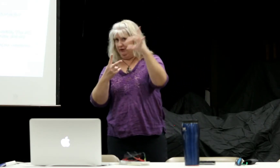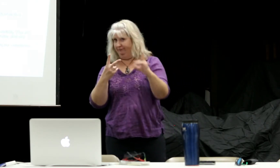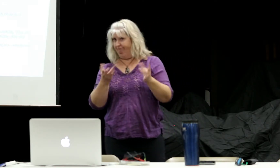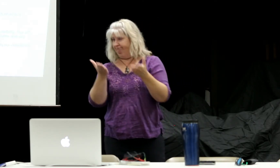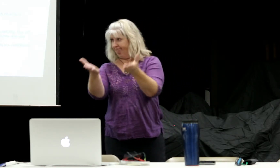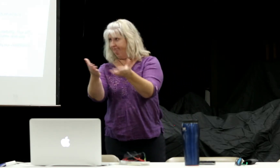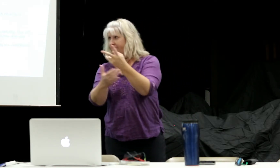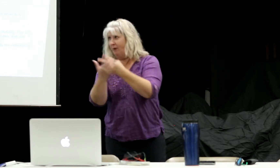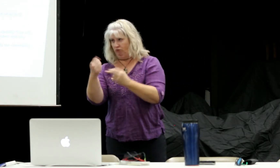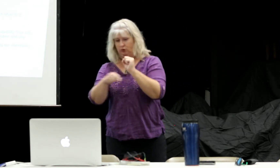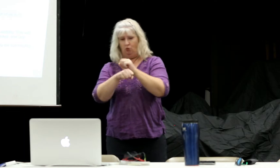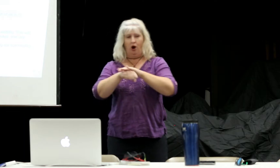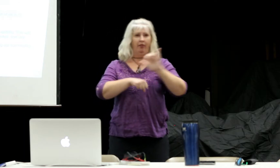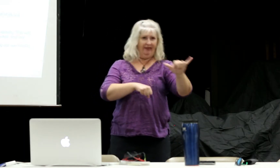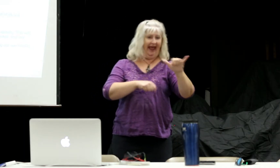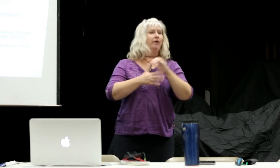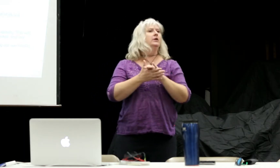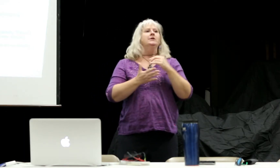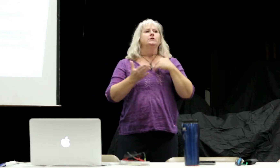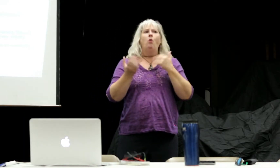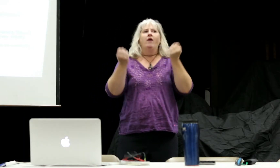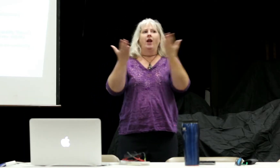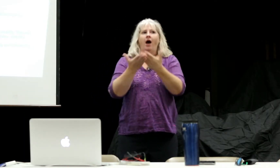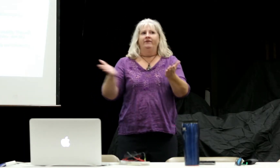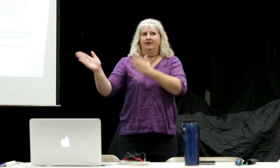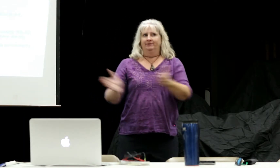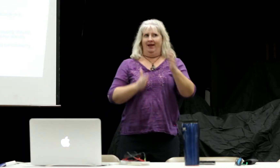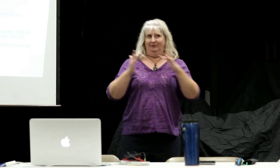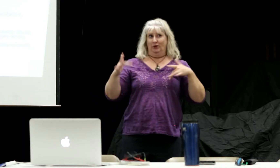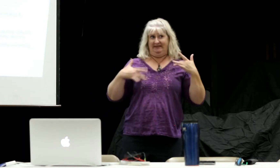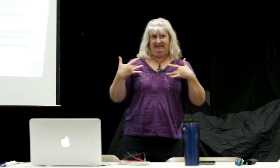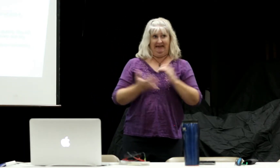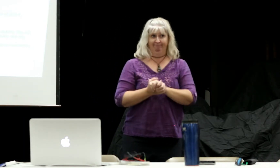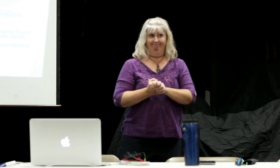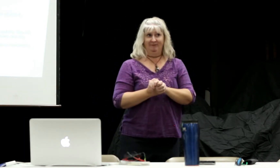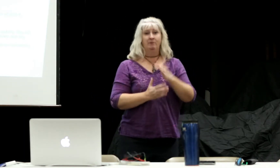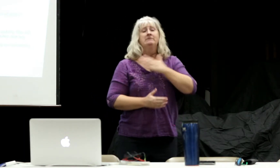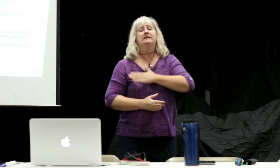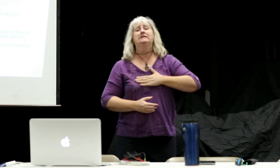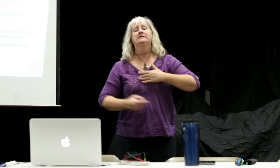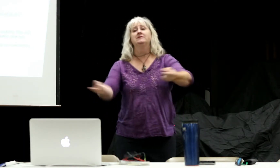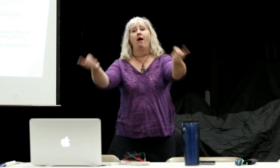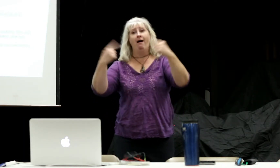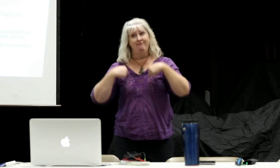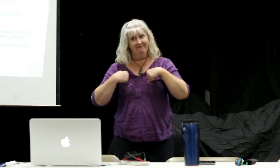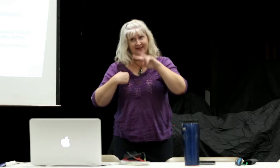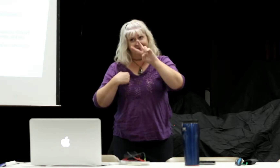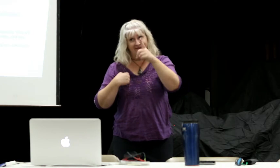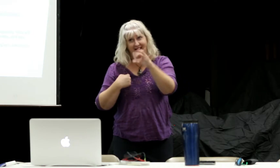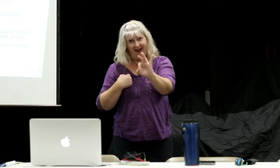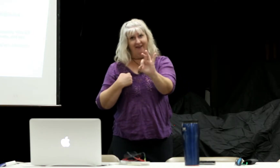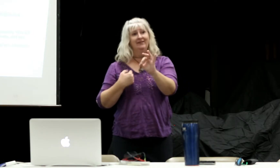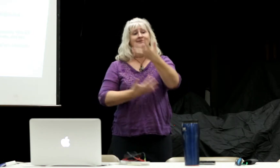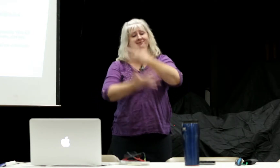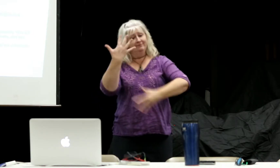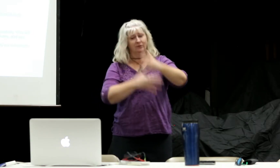vegetarian and meat options. So we're working on that, but we have a lot of planning to happen. So please